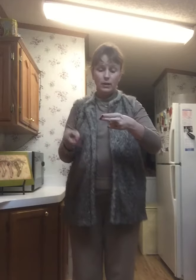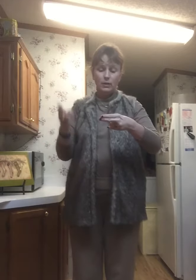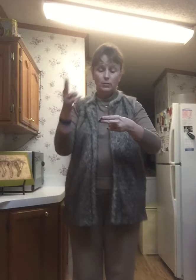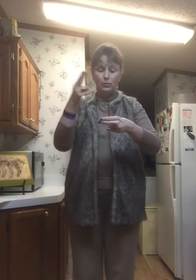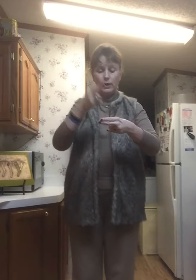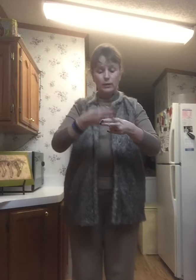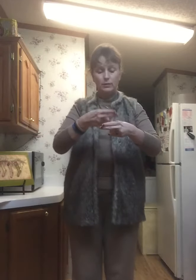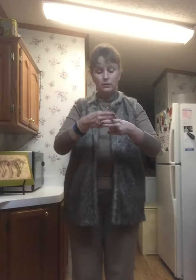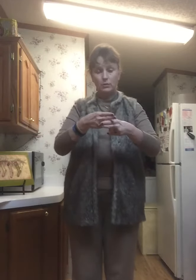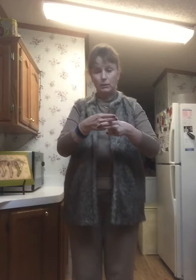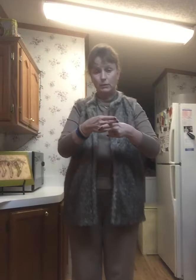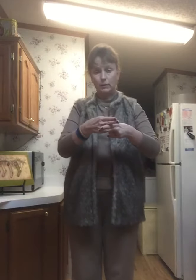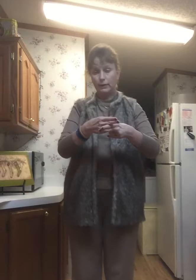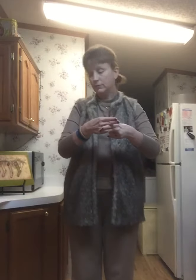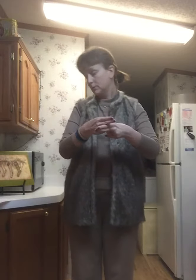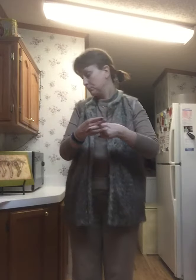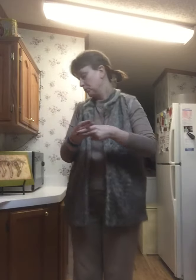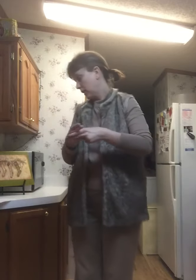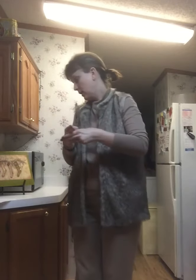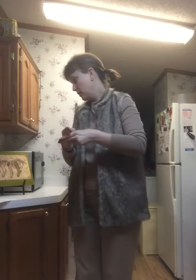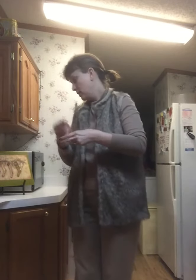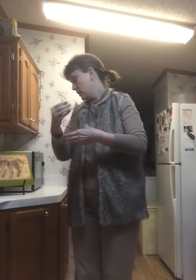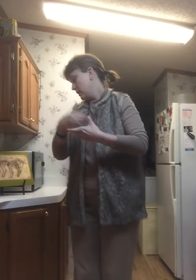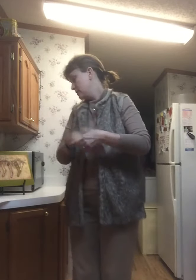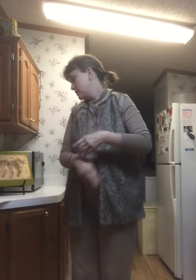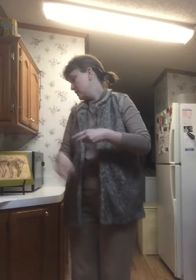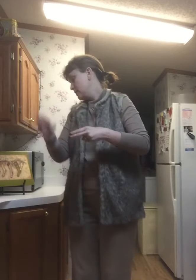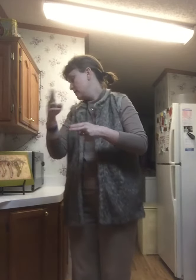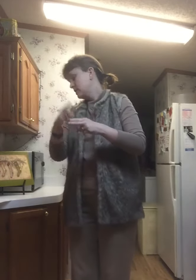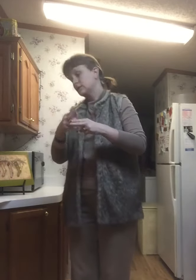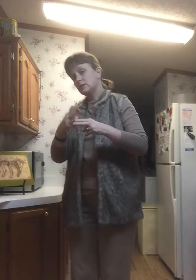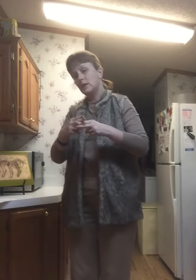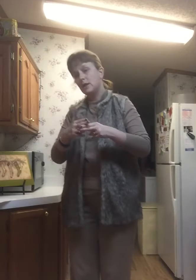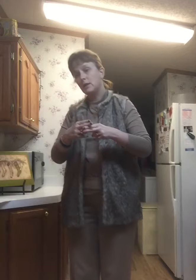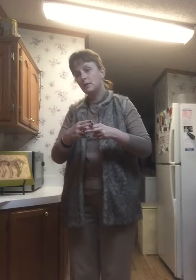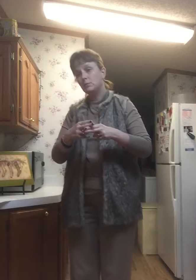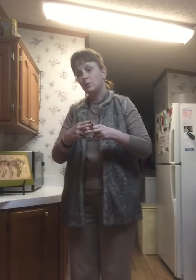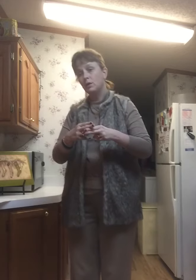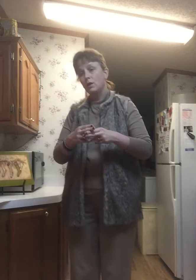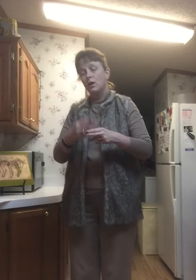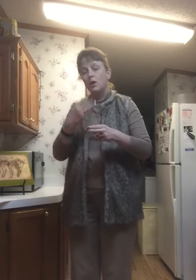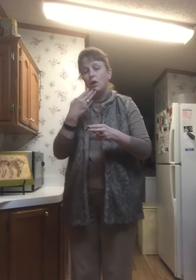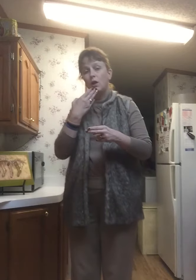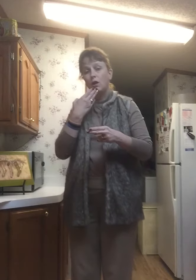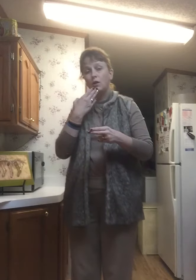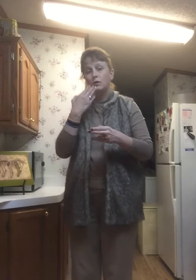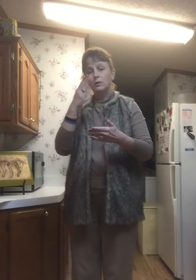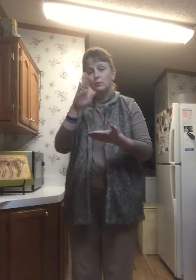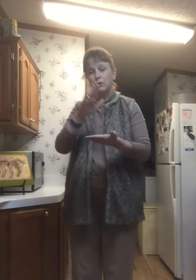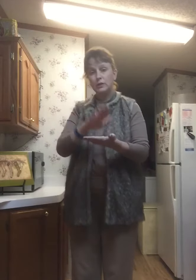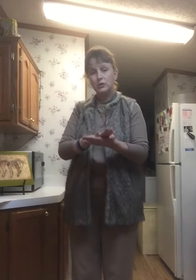and the right is on top of the left. Okay? And in his name, all